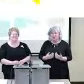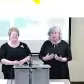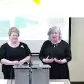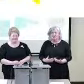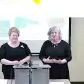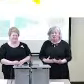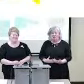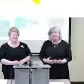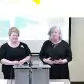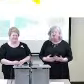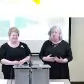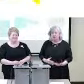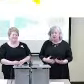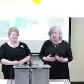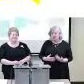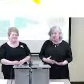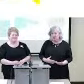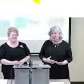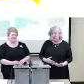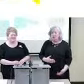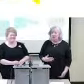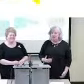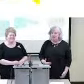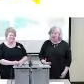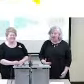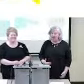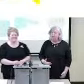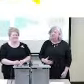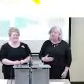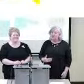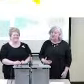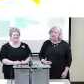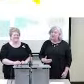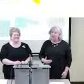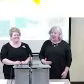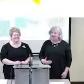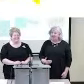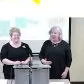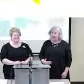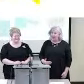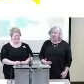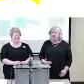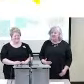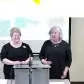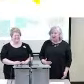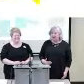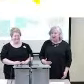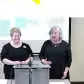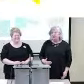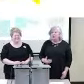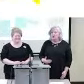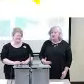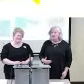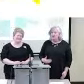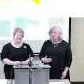that you want to make first whether it's reading or if it's math start with your math first if it's science